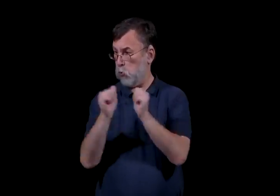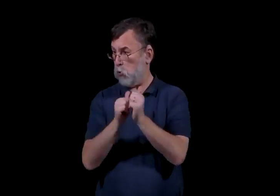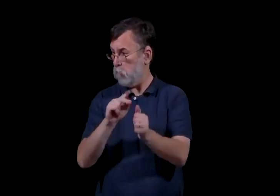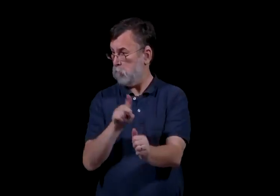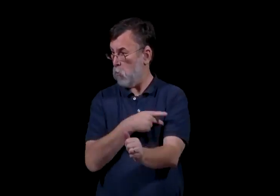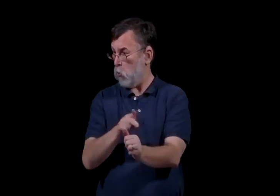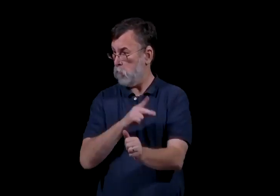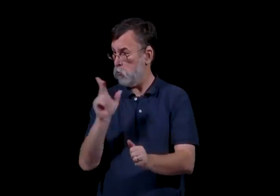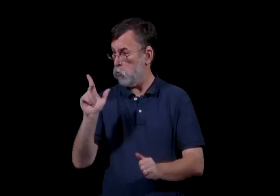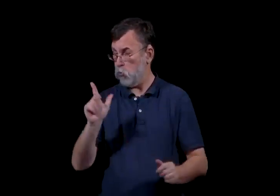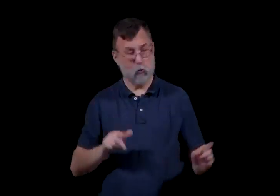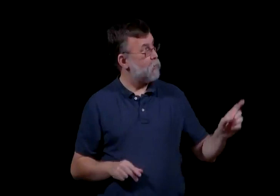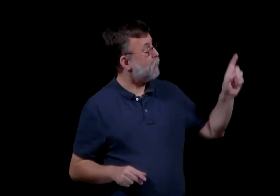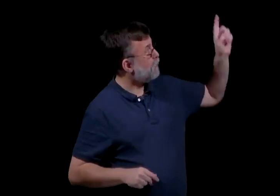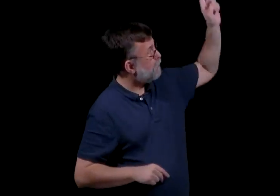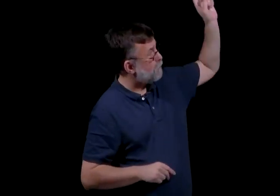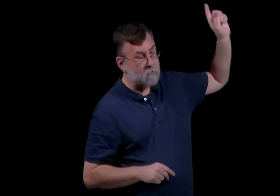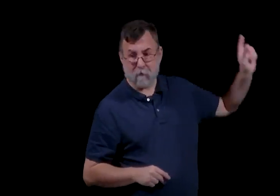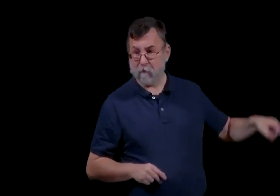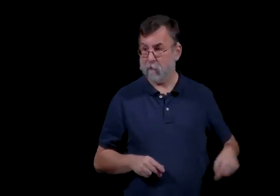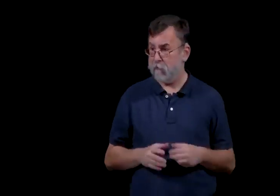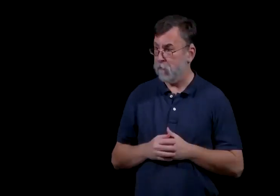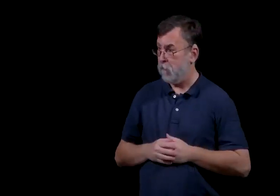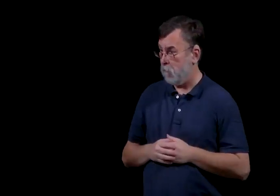So before we finish with this Psalm 23,